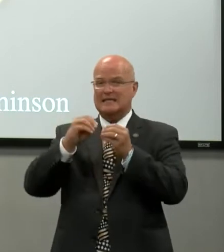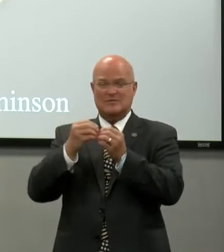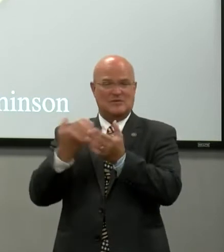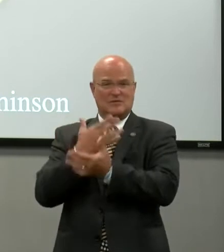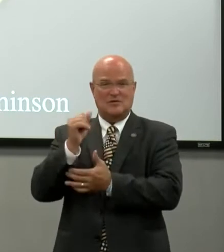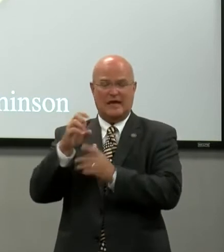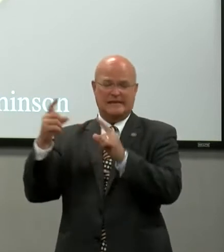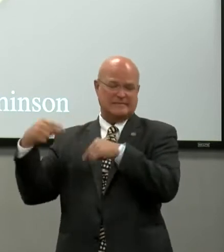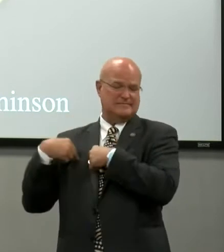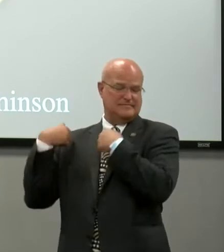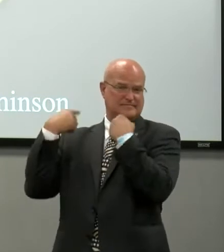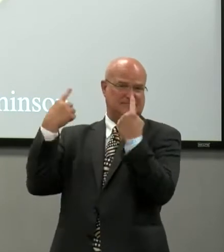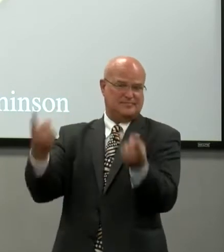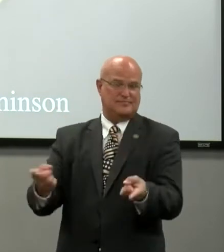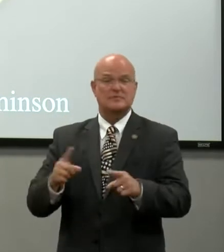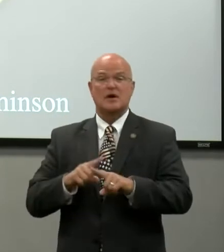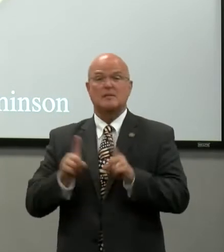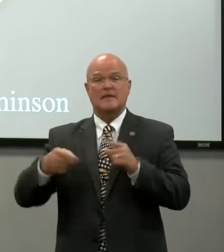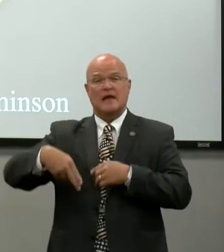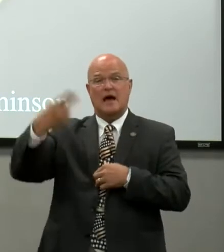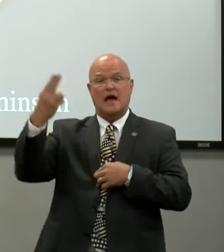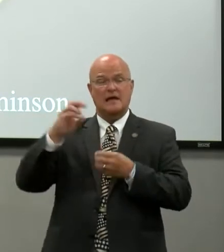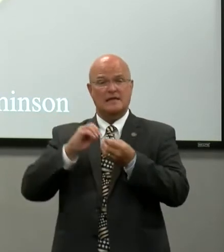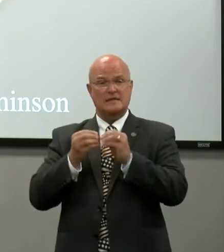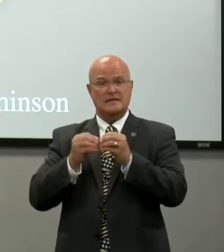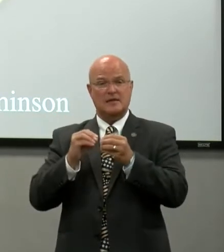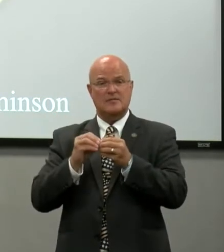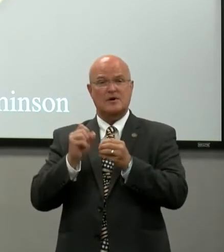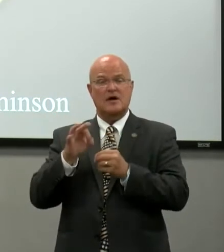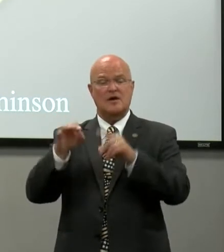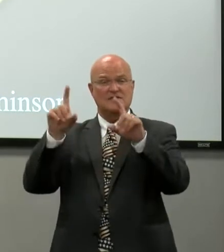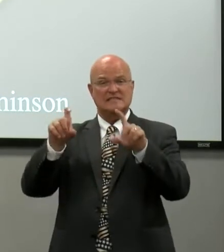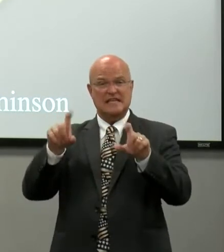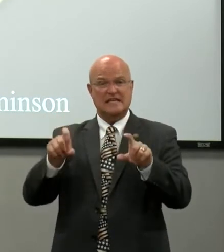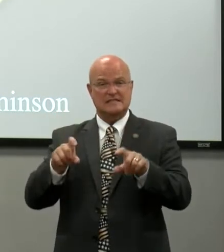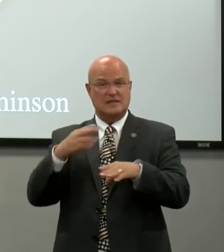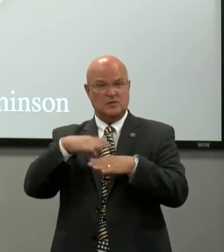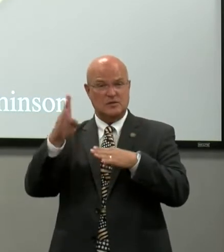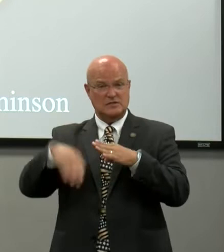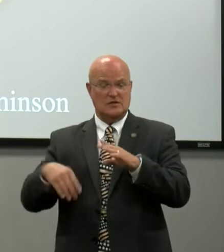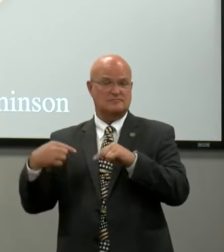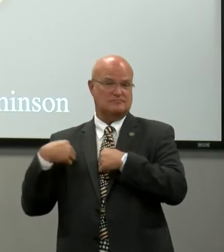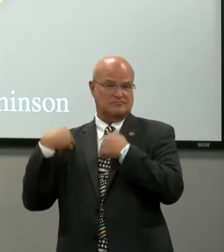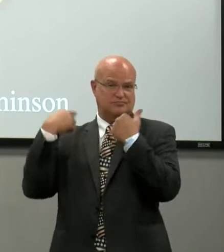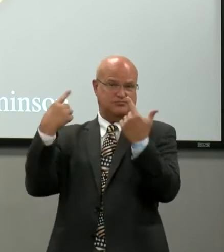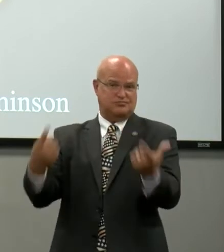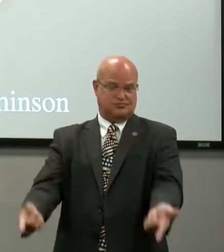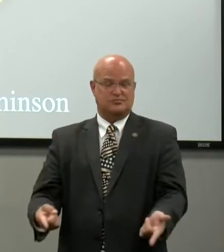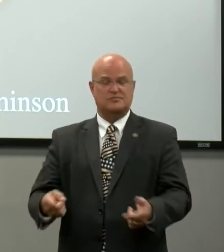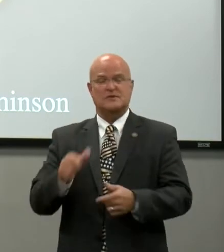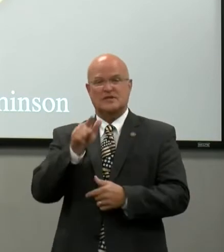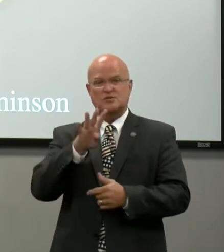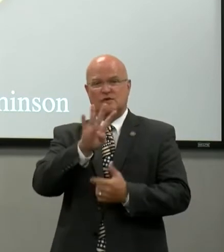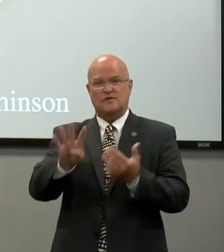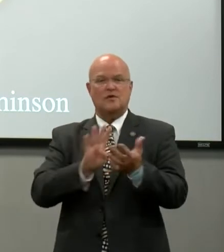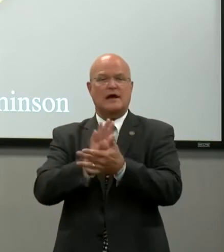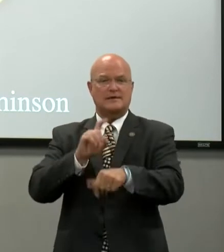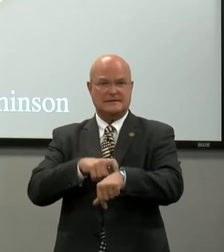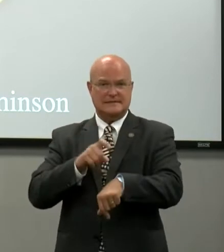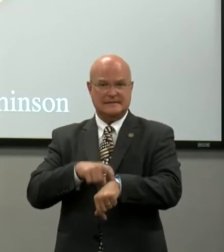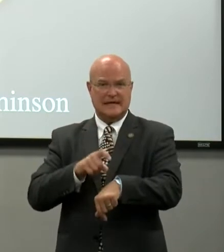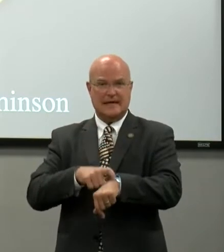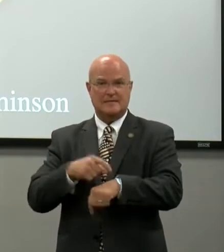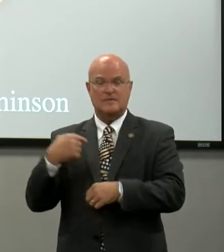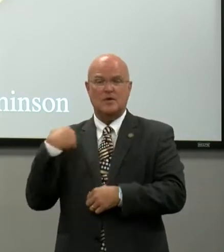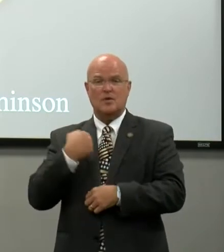new cases that we've had, but we've had the highest number of testing results that we've had over 24 hours. And so